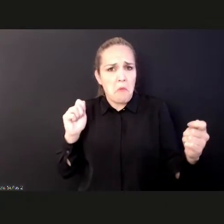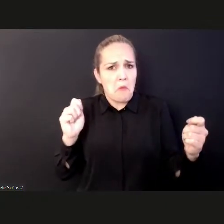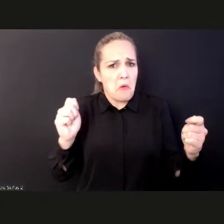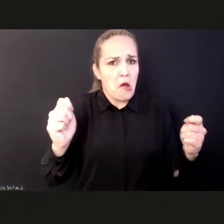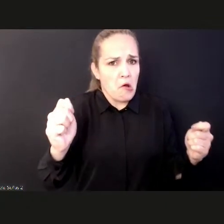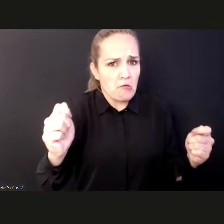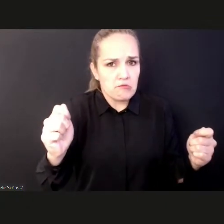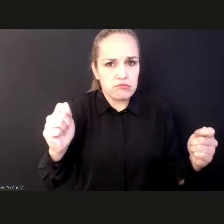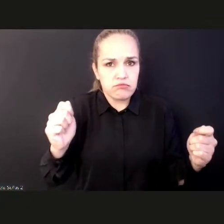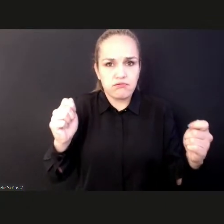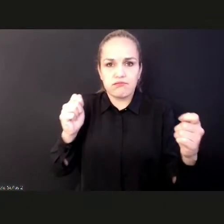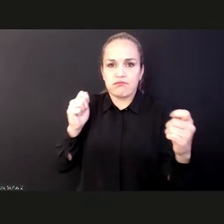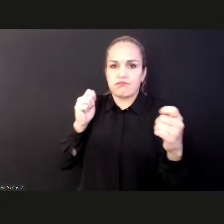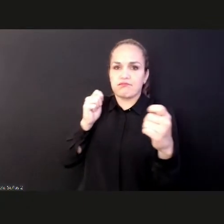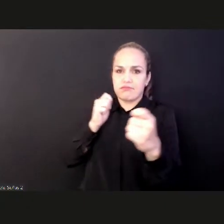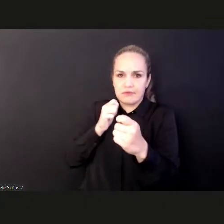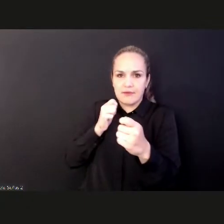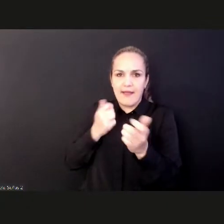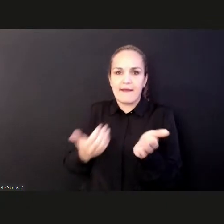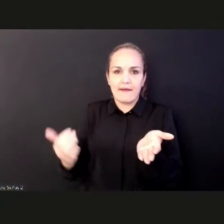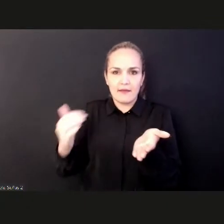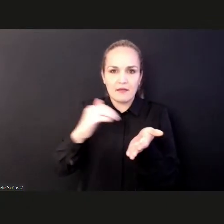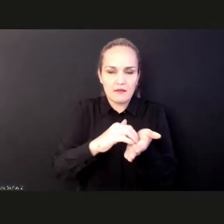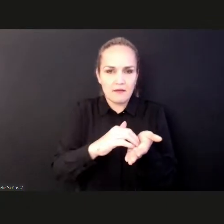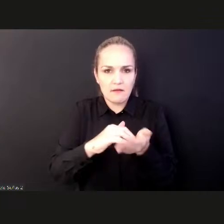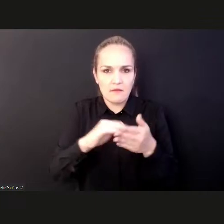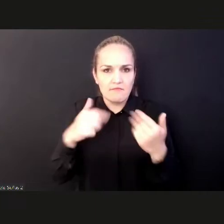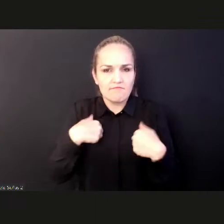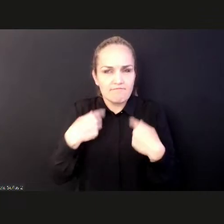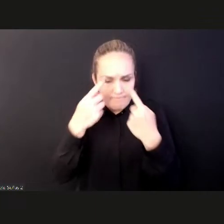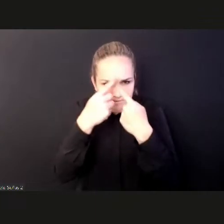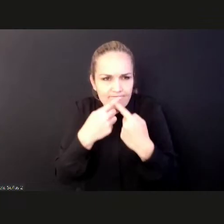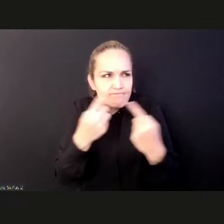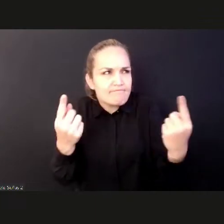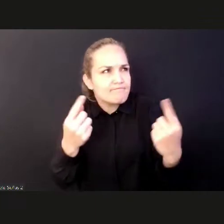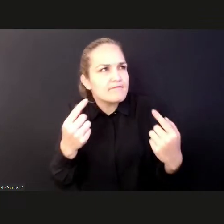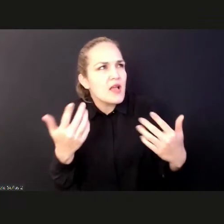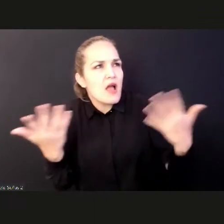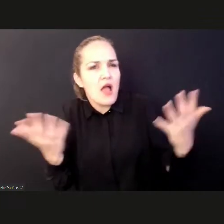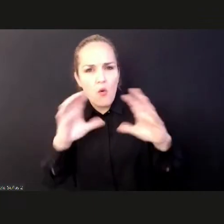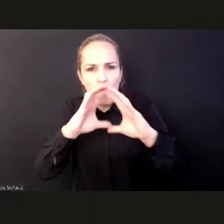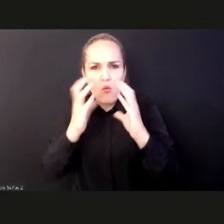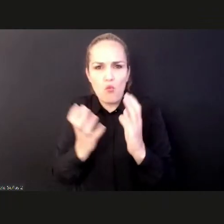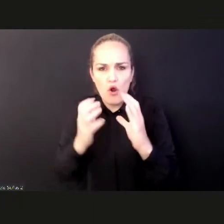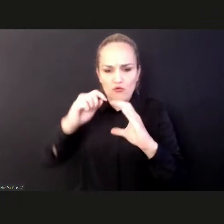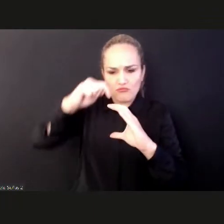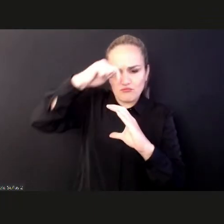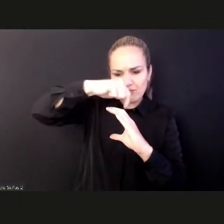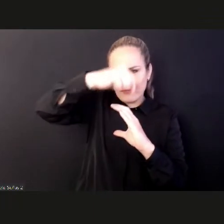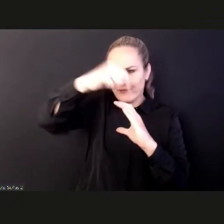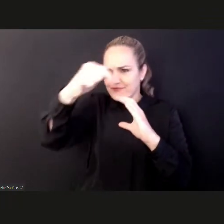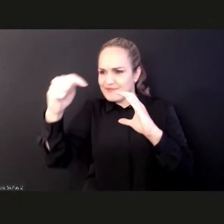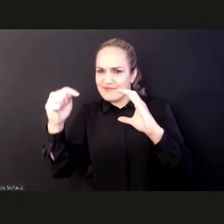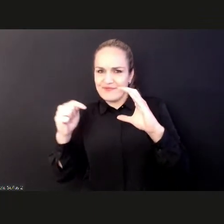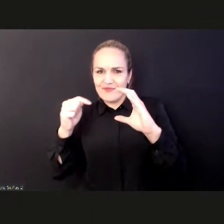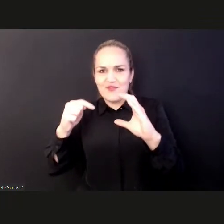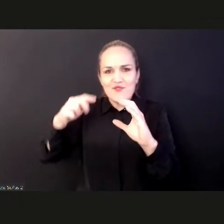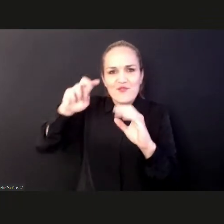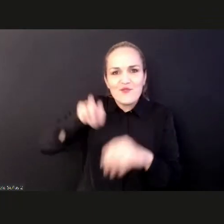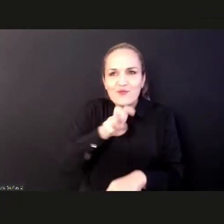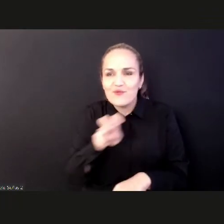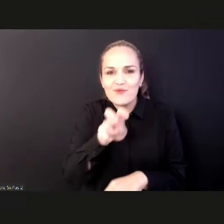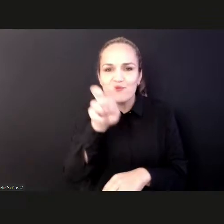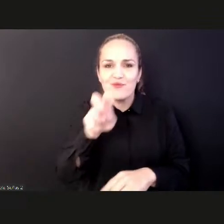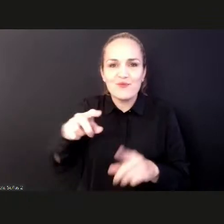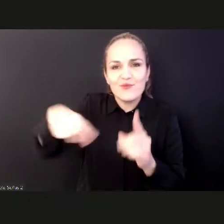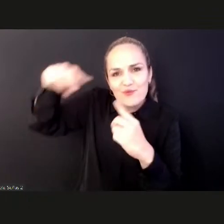a mixture of both online learning modules, online resource library, but